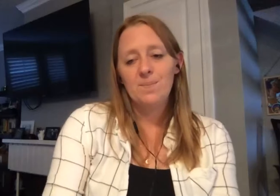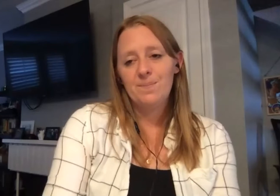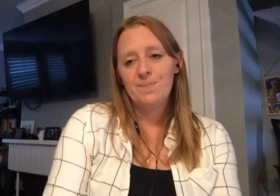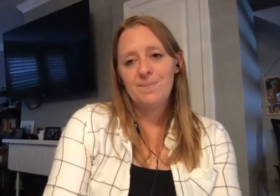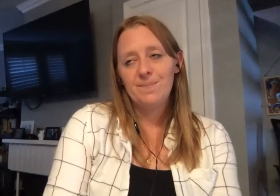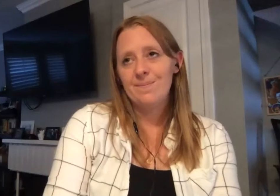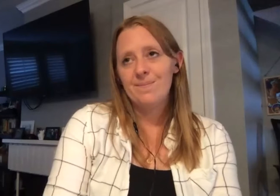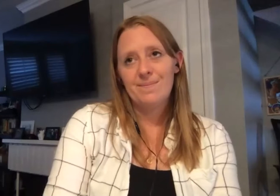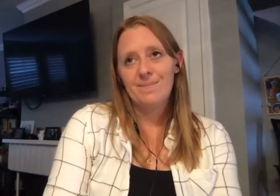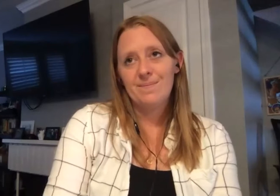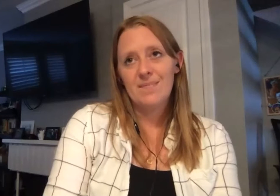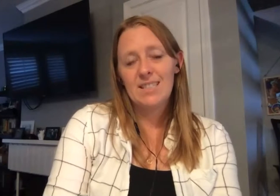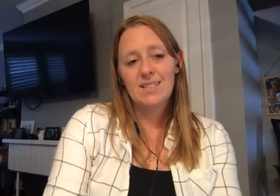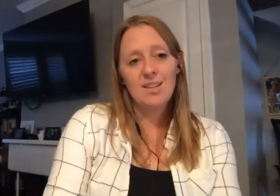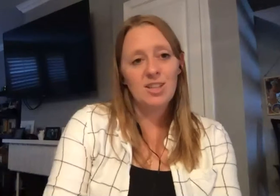um,